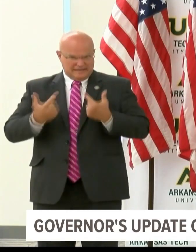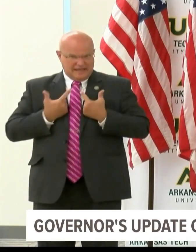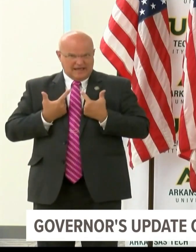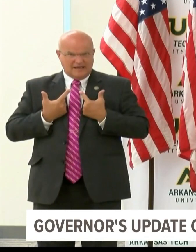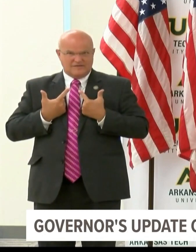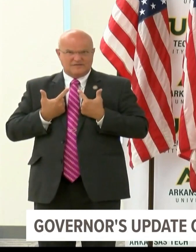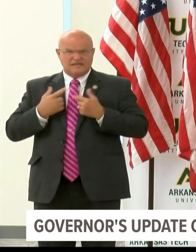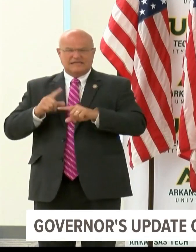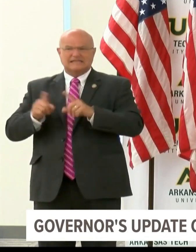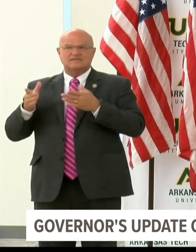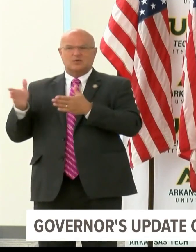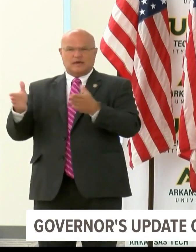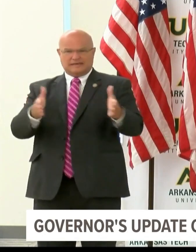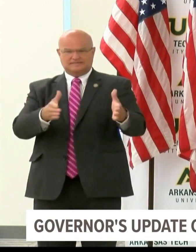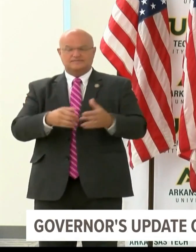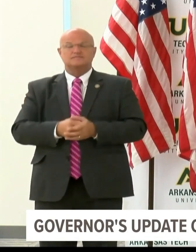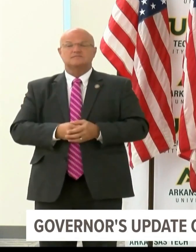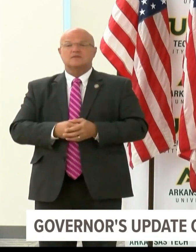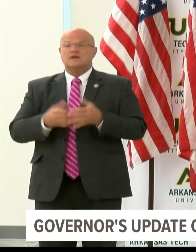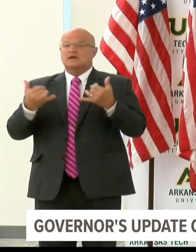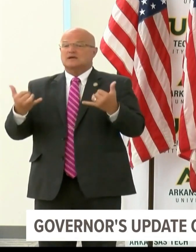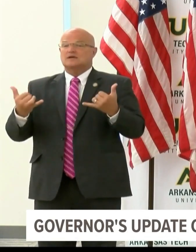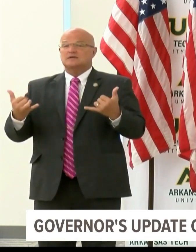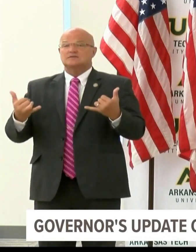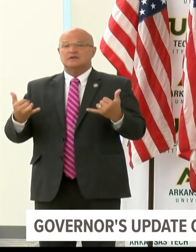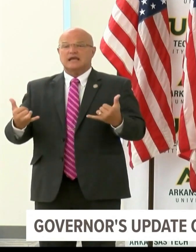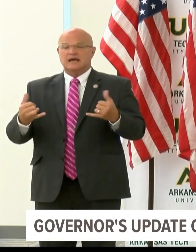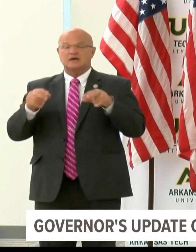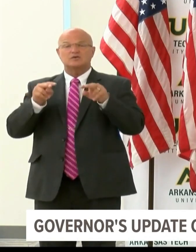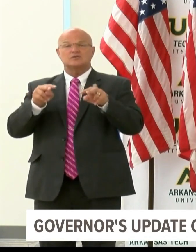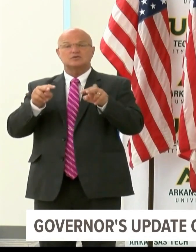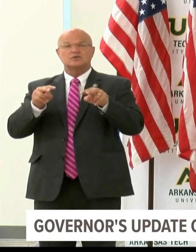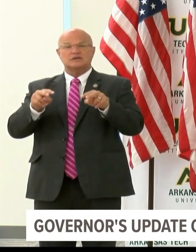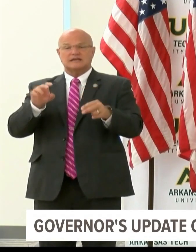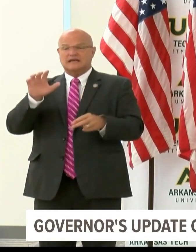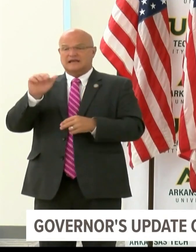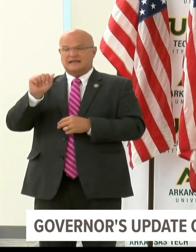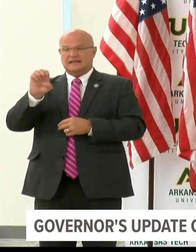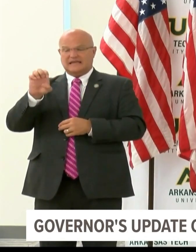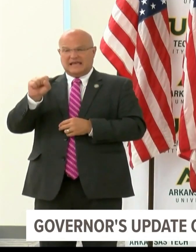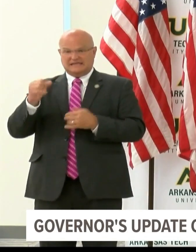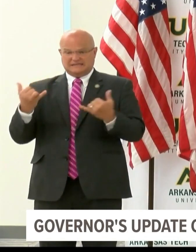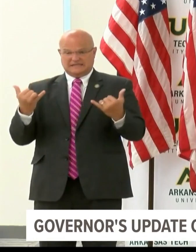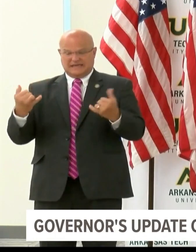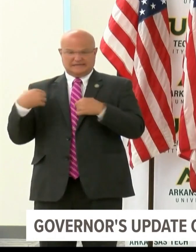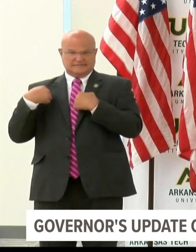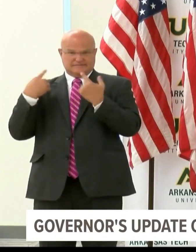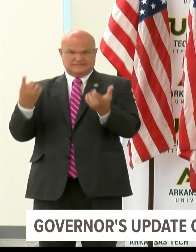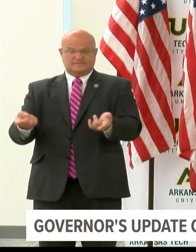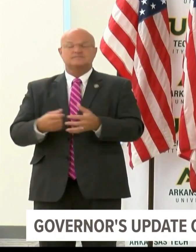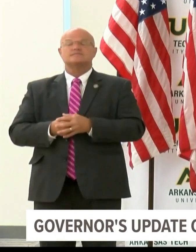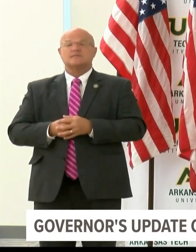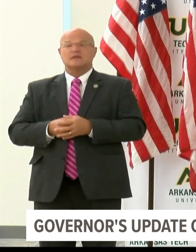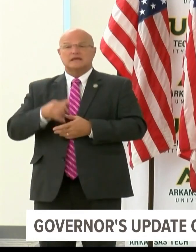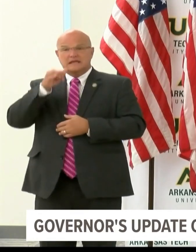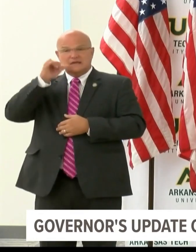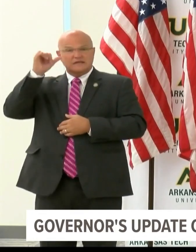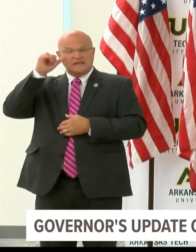in a different way. So with that, let's look at the cases for today. Yesterday